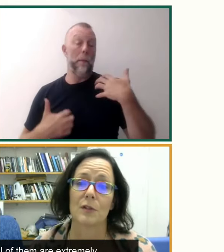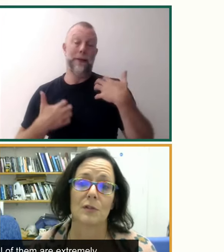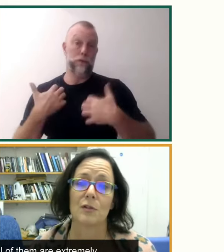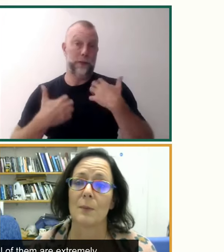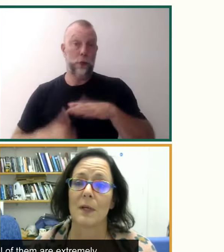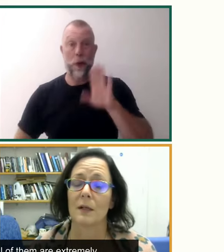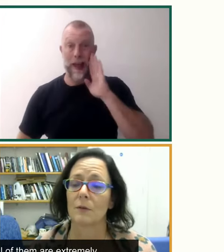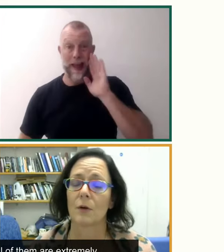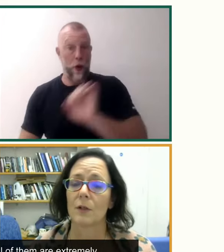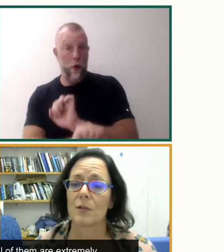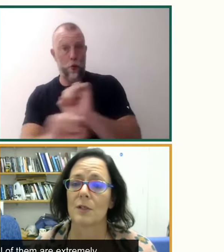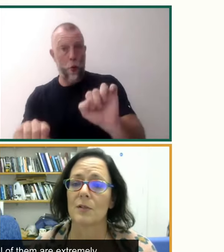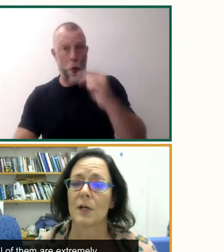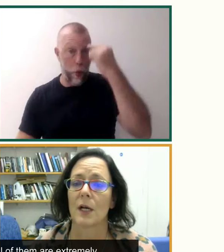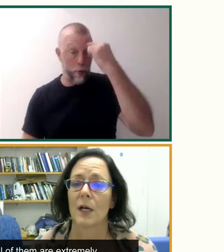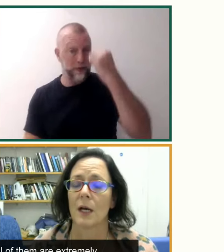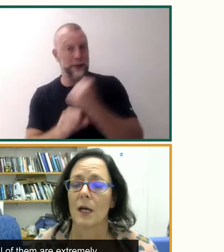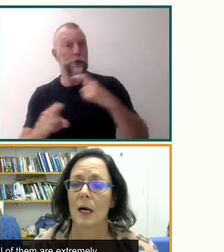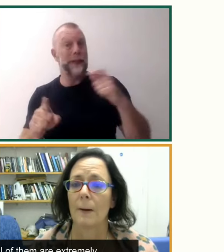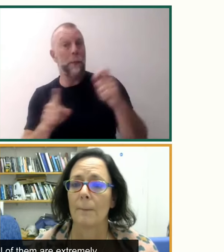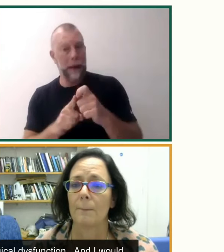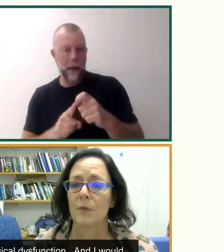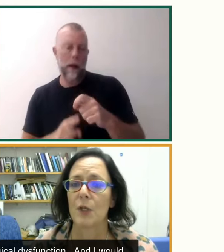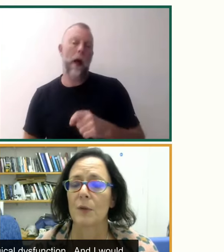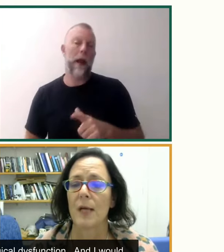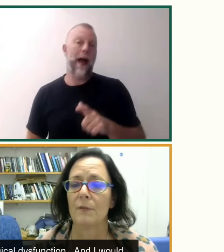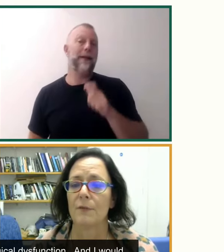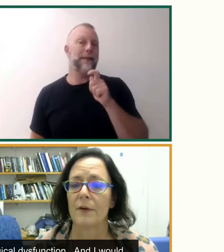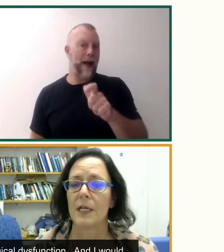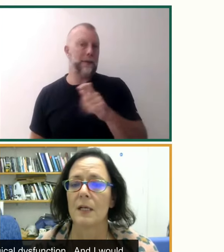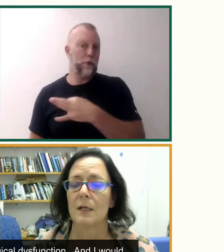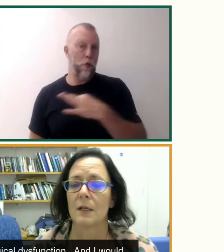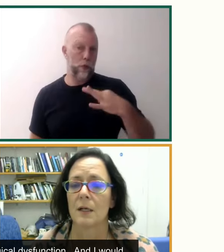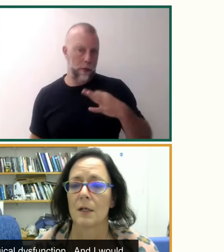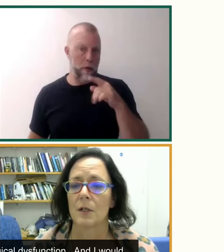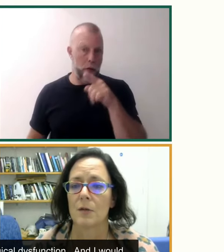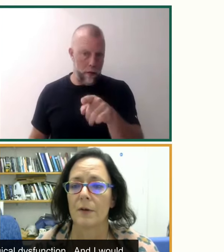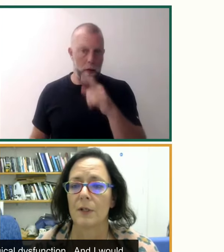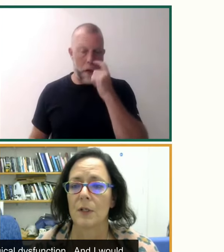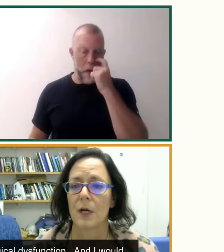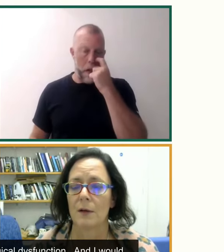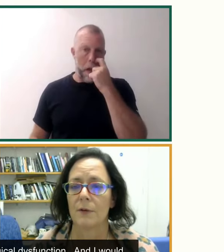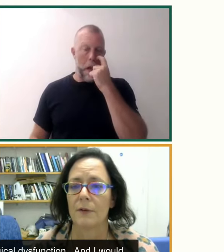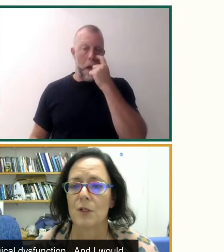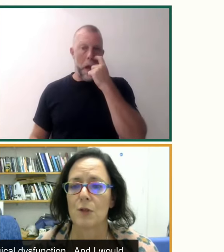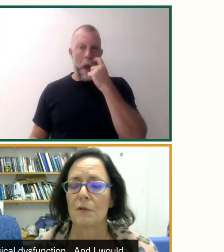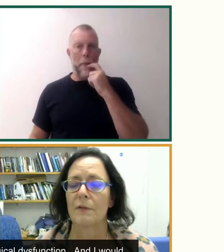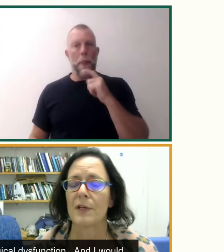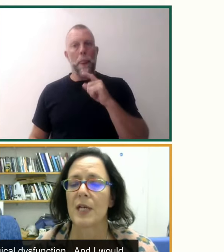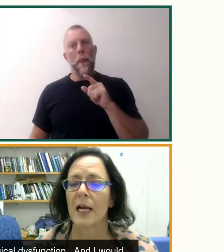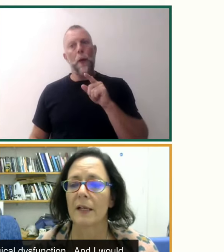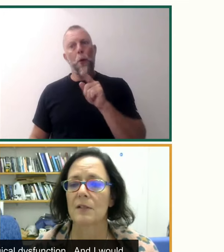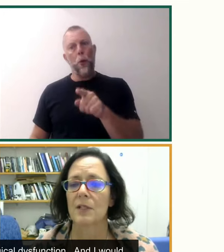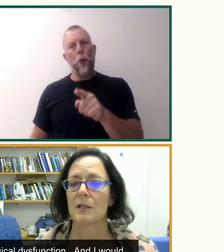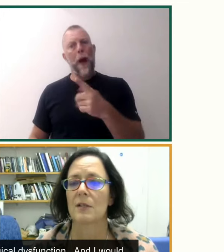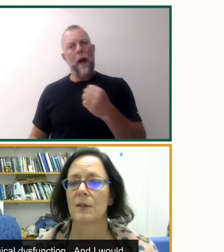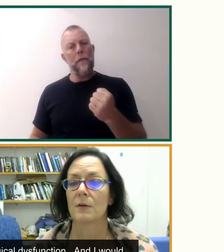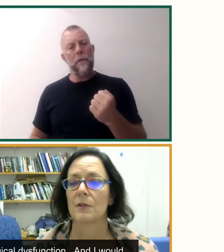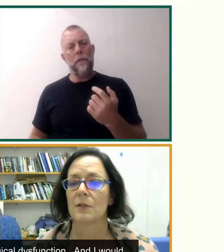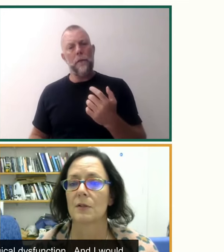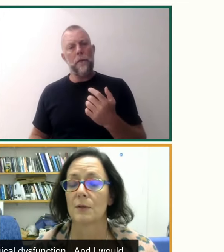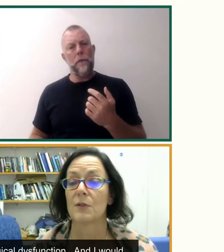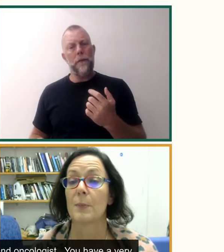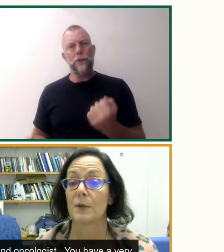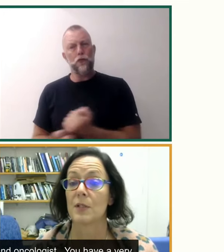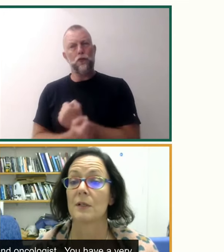hear your thoughts as a GP and an oncologist. You want to have a very, very, very strong, very salient sense